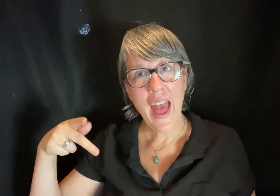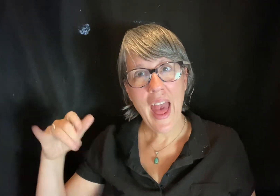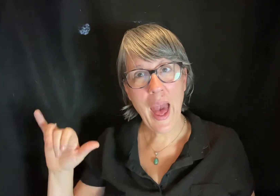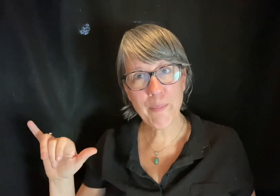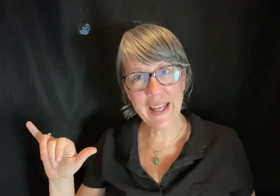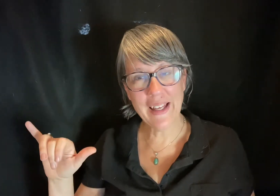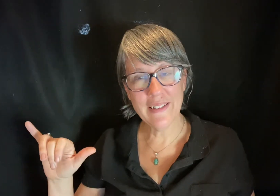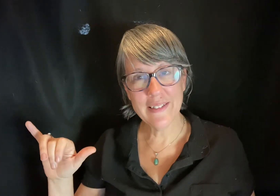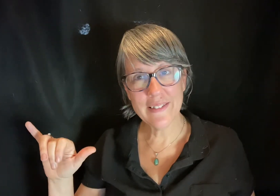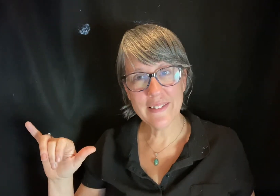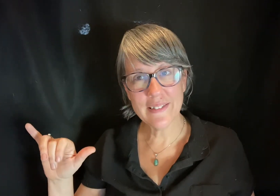happy,